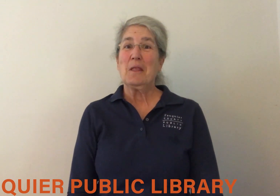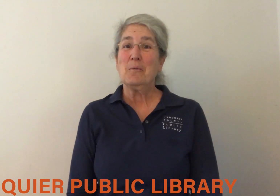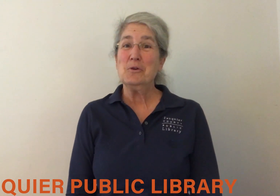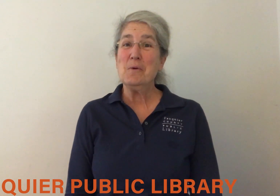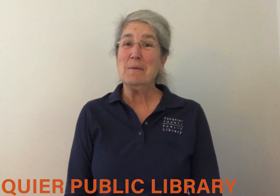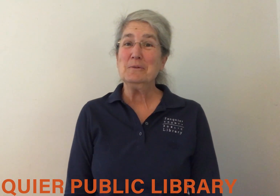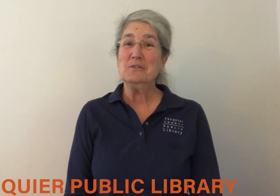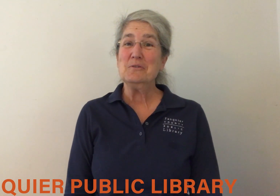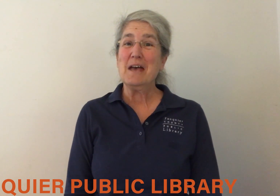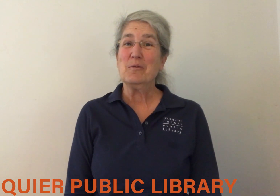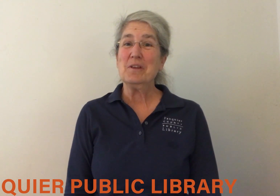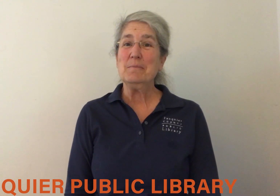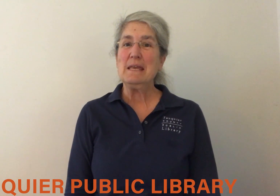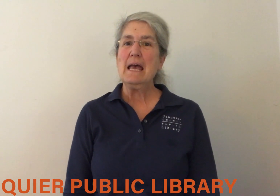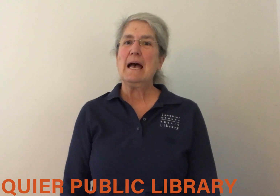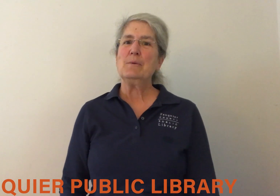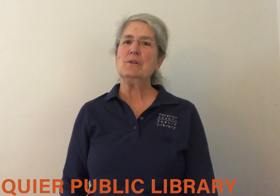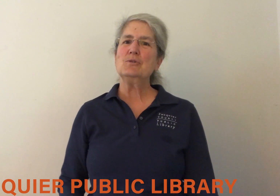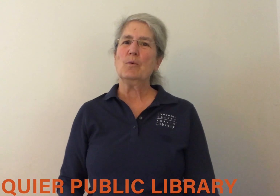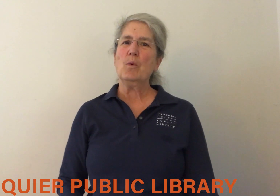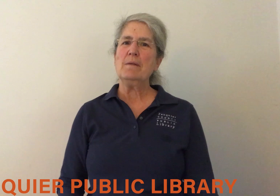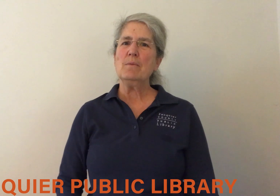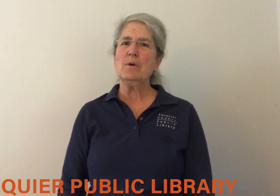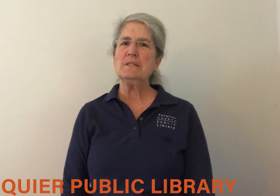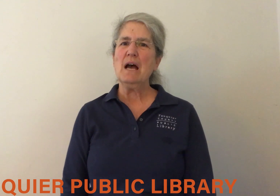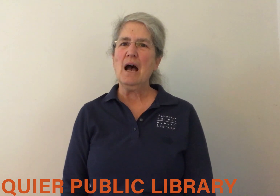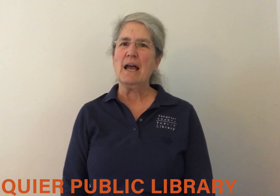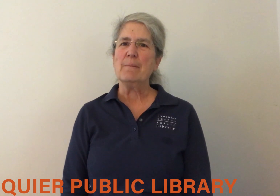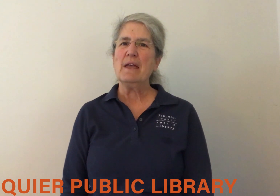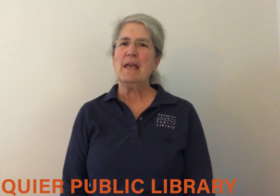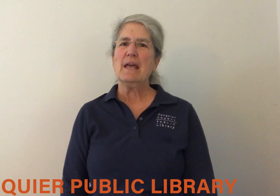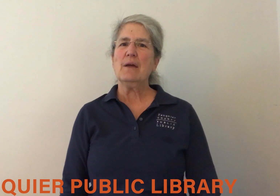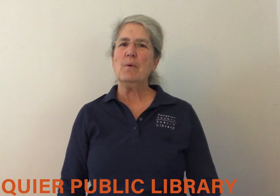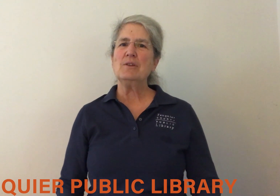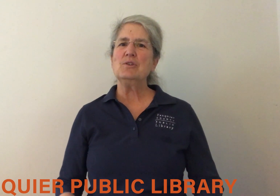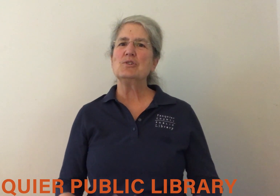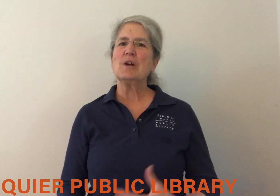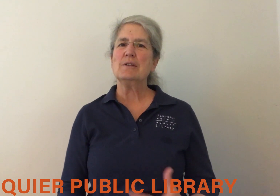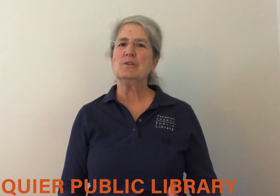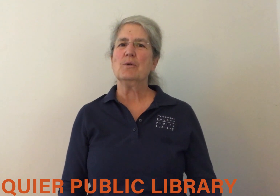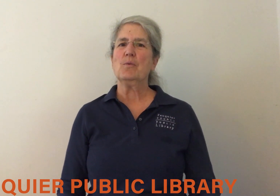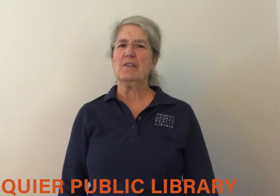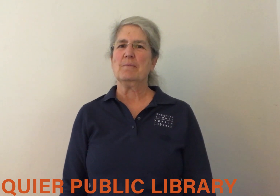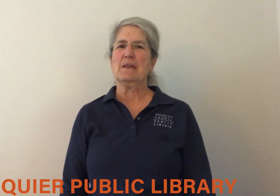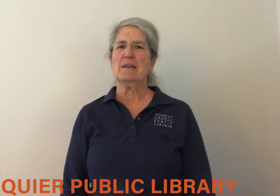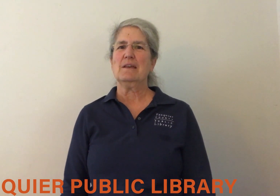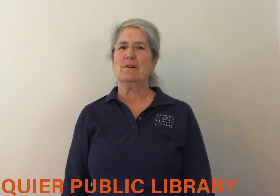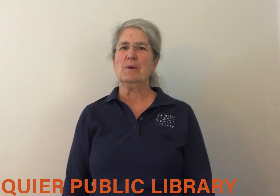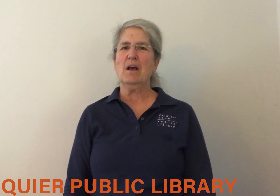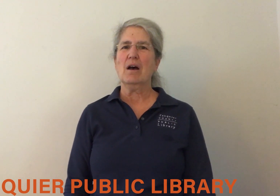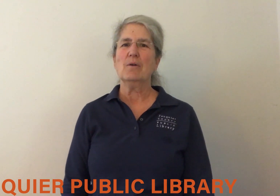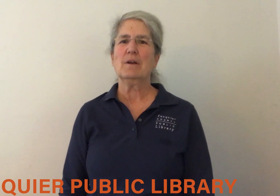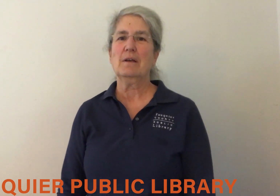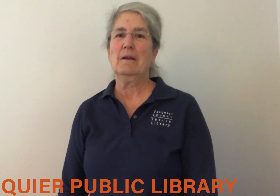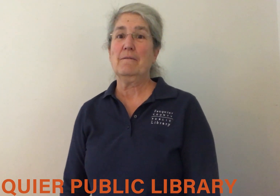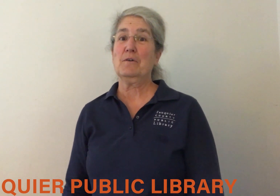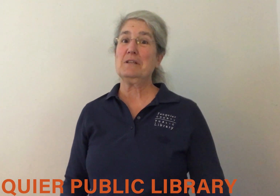Were you able to do that with me? I'm going to do it one more time, and I want you to try to do it with me. Here we go. First, I'm going